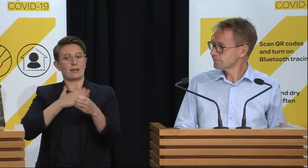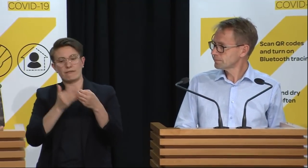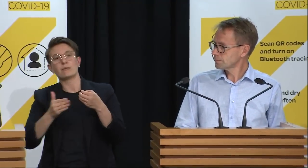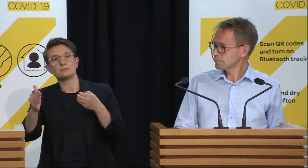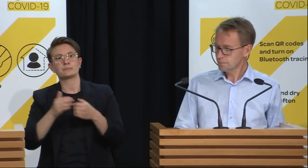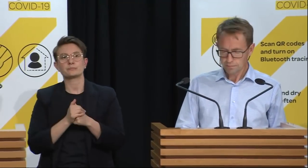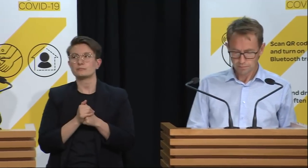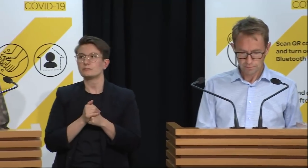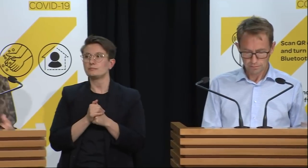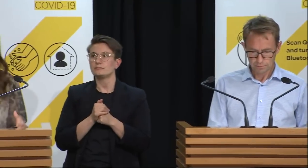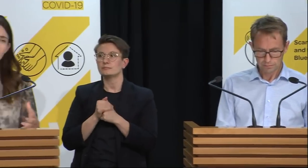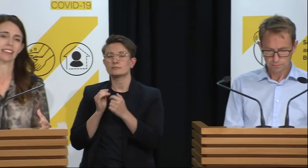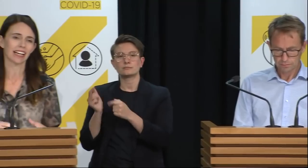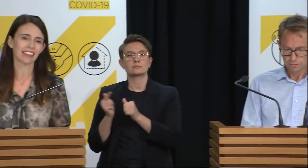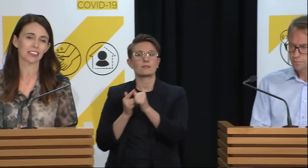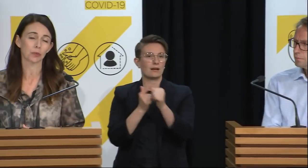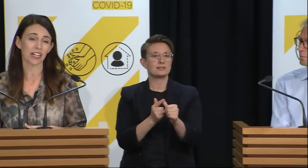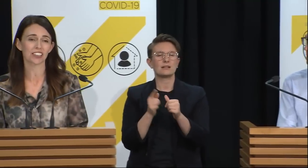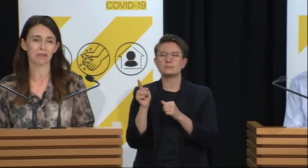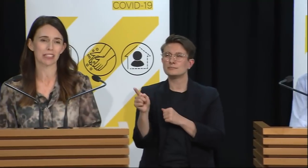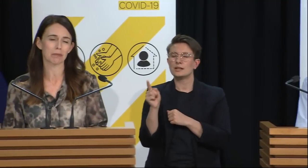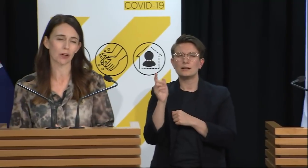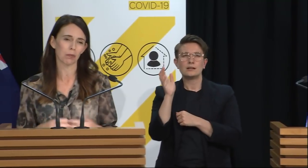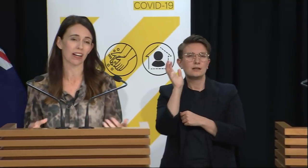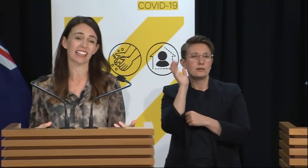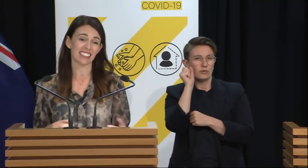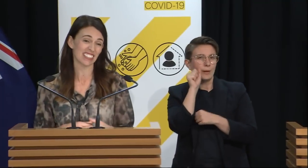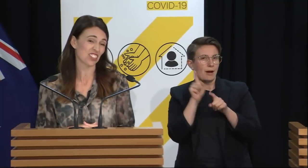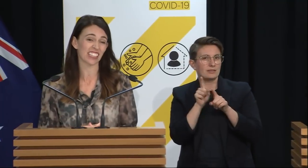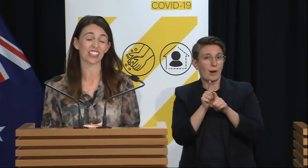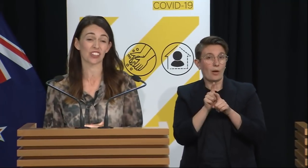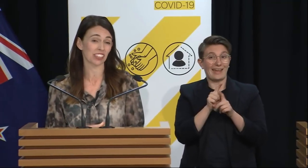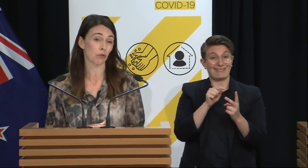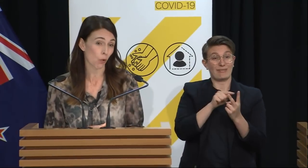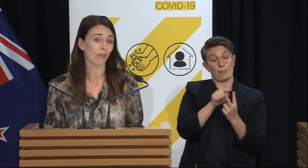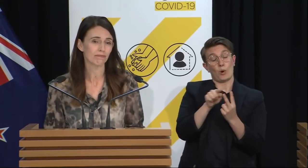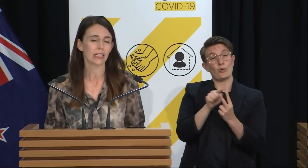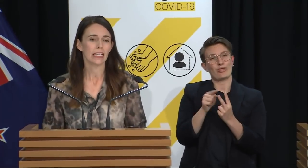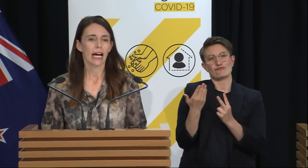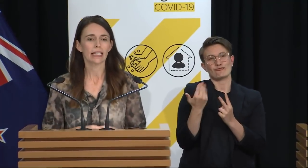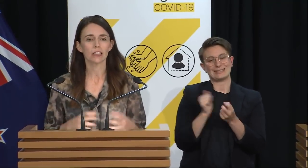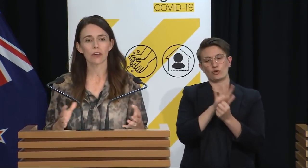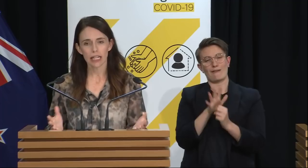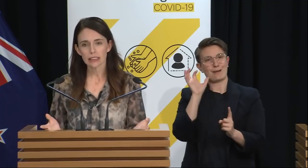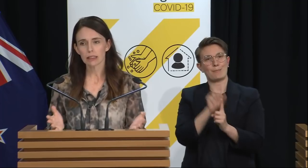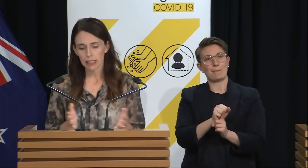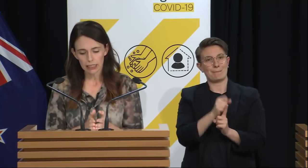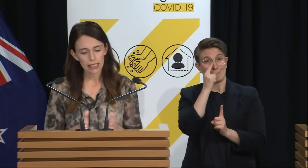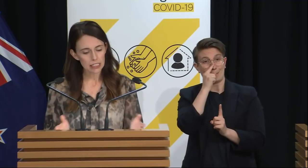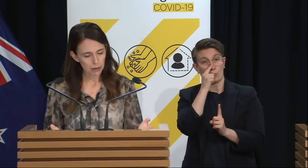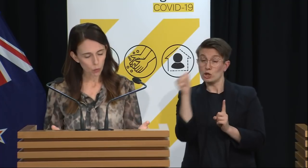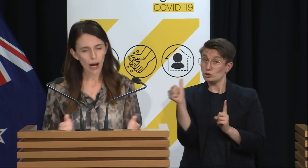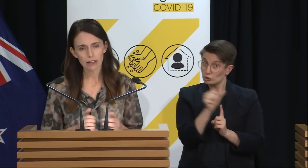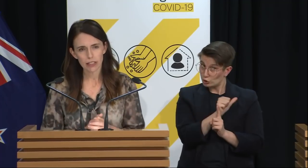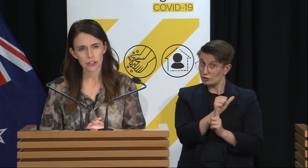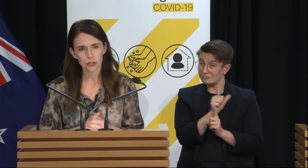the individuals in question in both of our recent cases were actually meant to be operating at essentially an alert level 4. And so that's, to be clear,